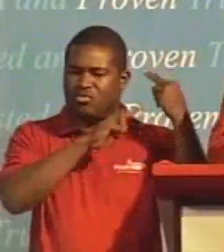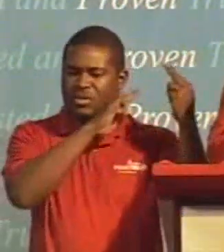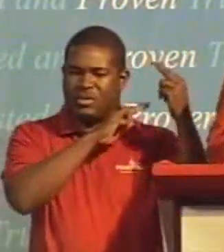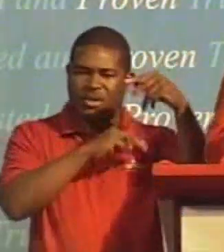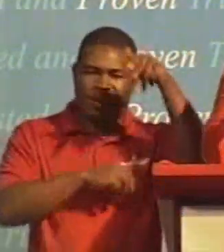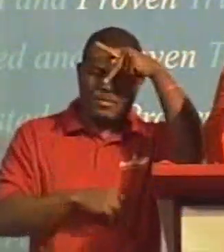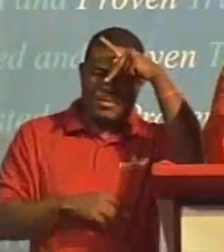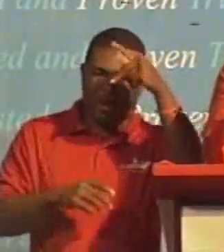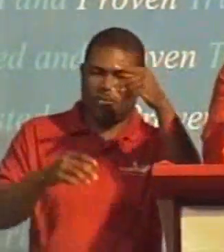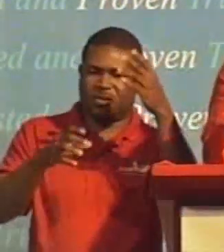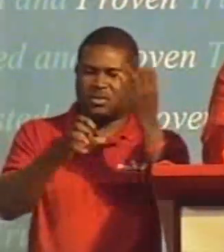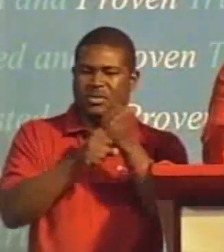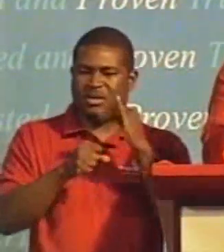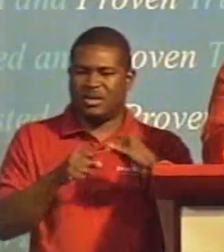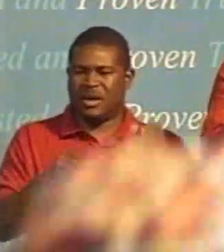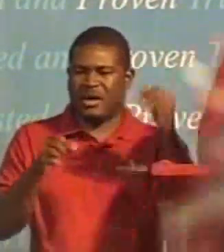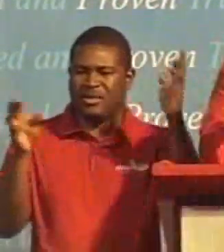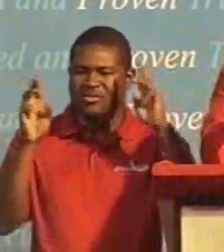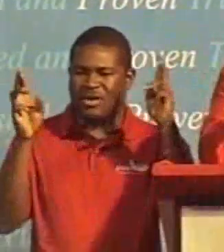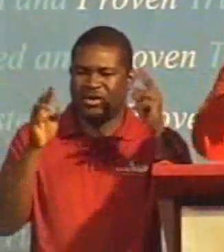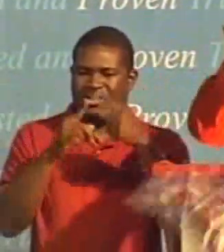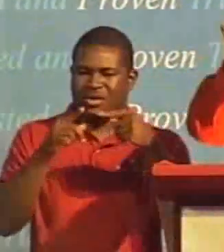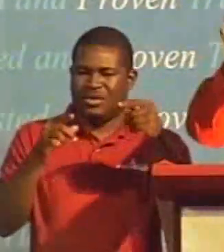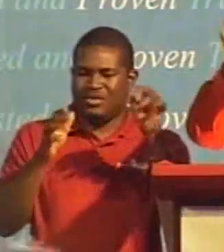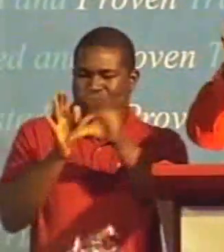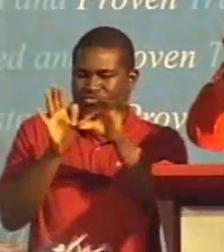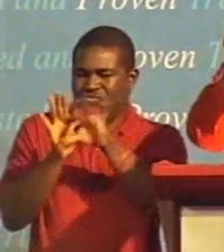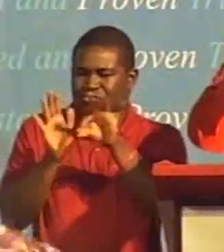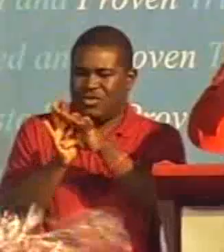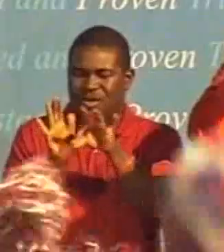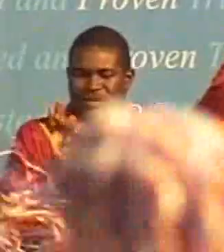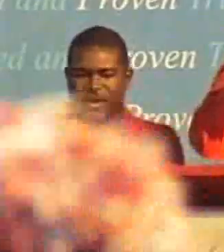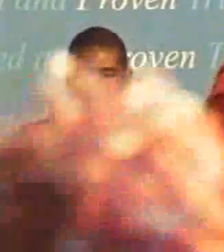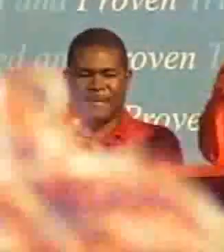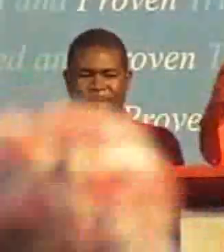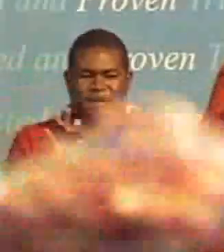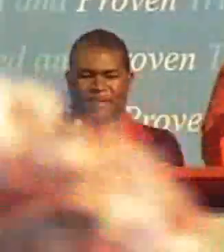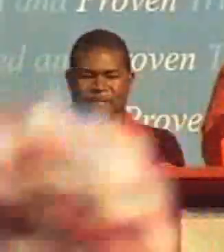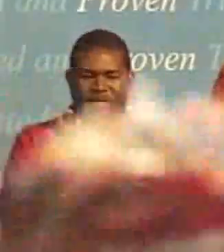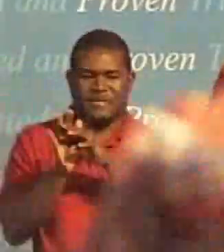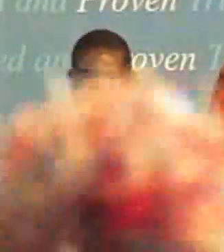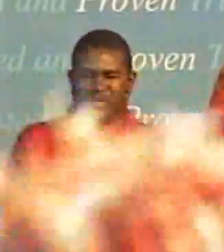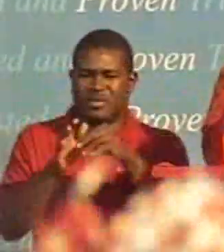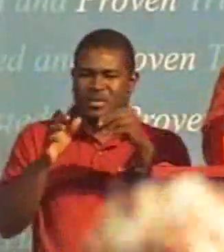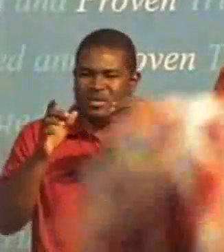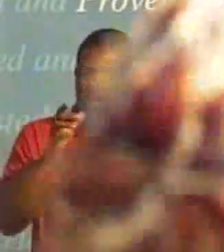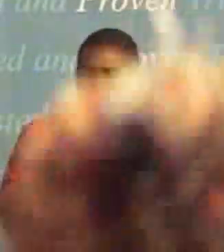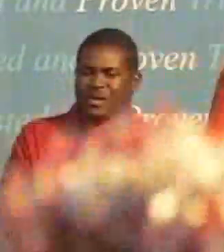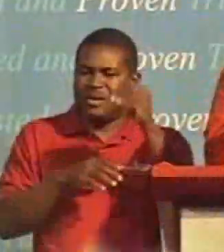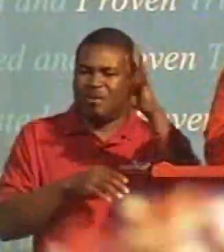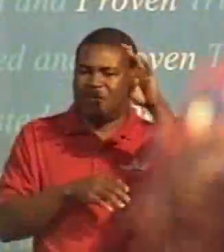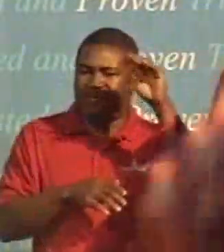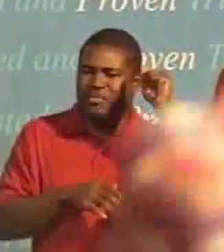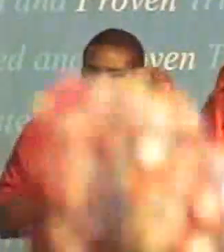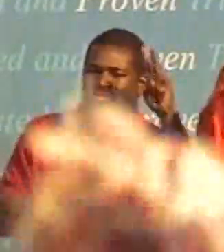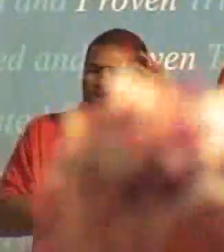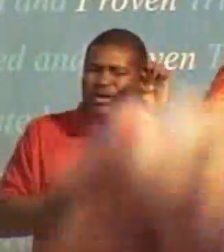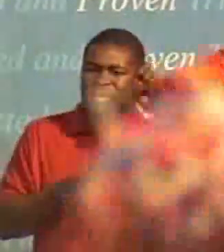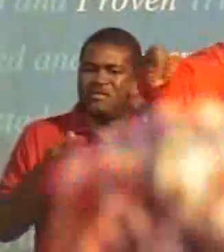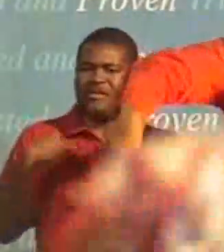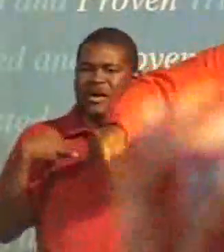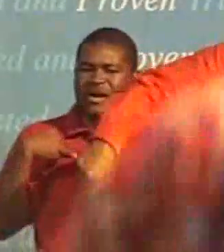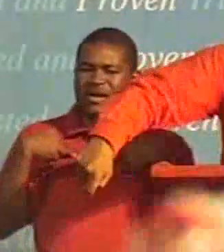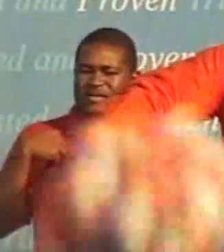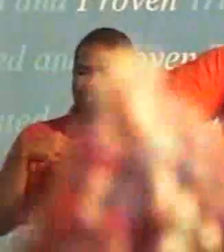Papa getting ready to reach for that bell. Papa's got a brand new bell. Little Brave got a toy bell around here like a little